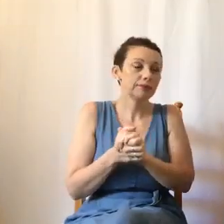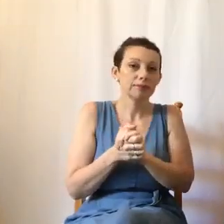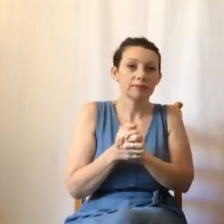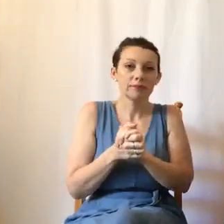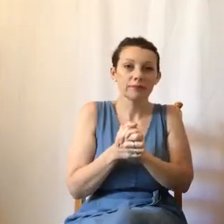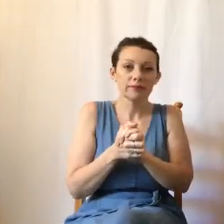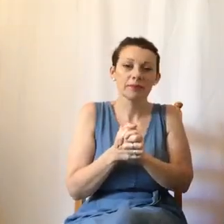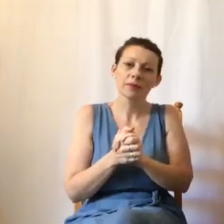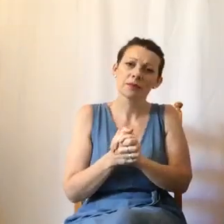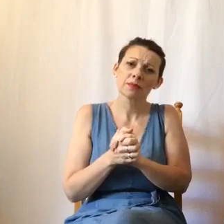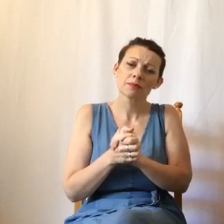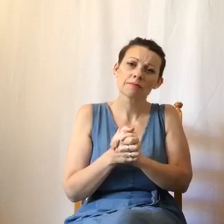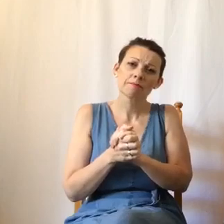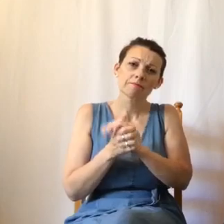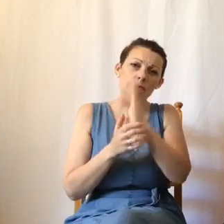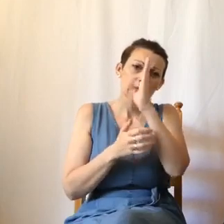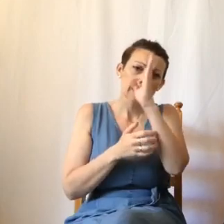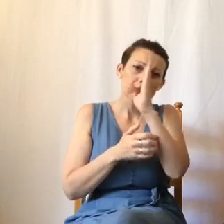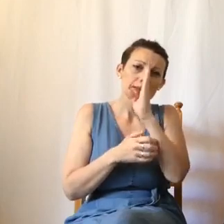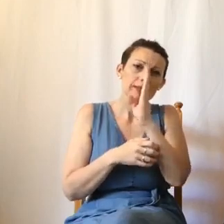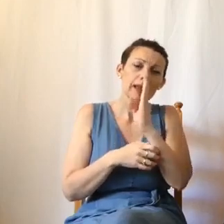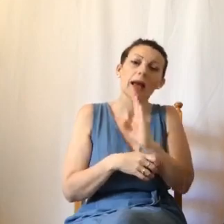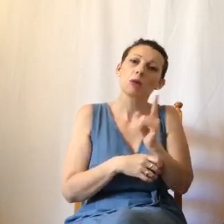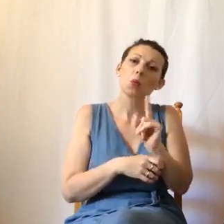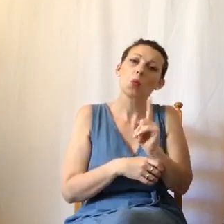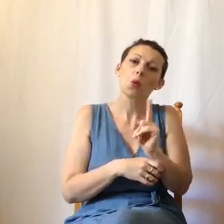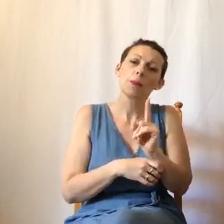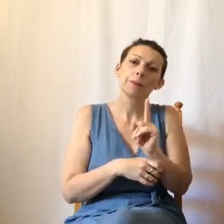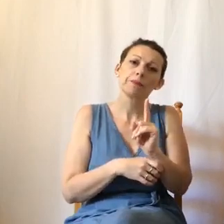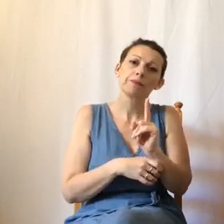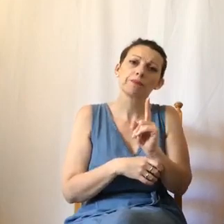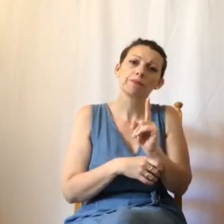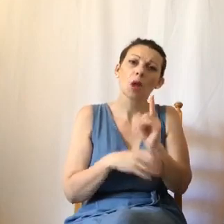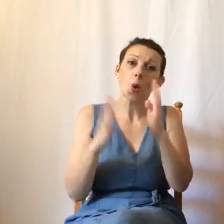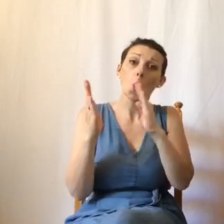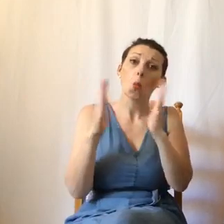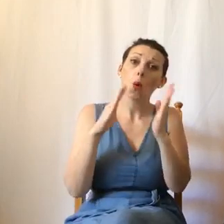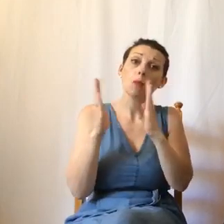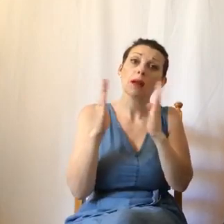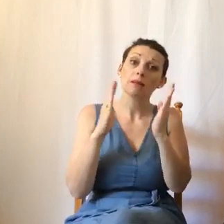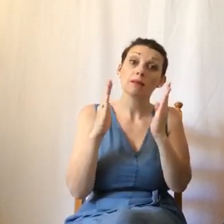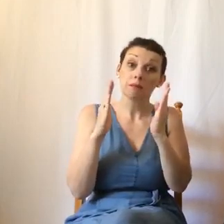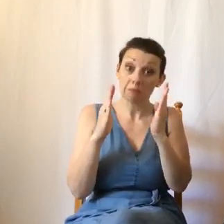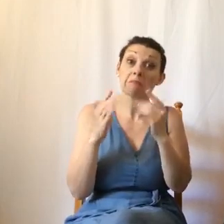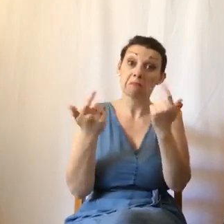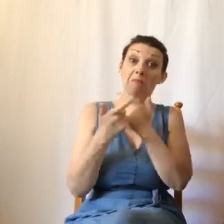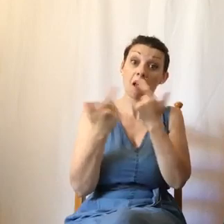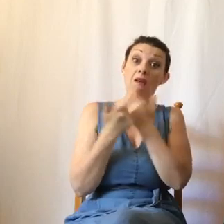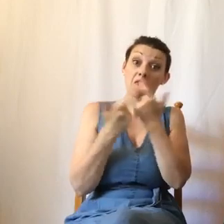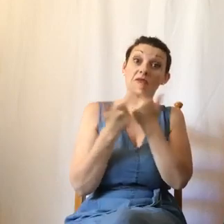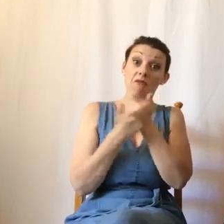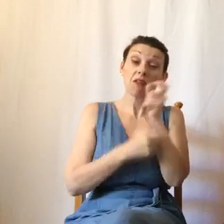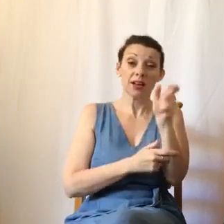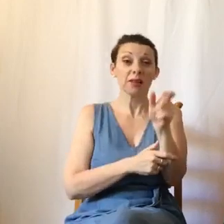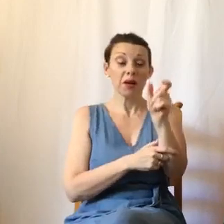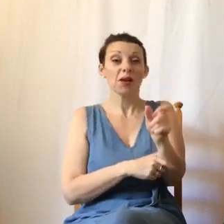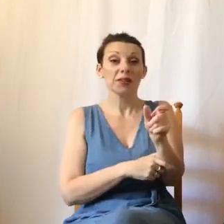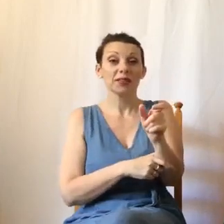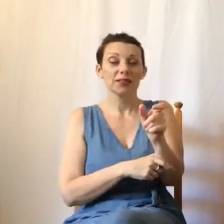The saddest thing in all of this, Woblin was actually very funny. She'd send in jokes